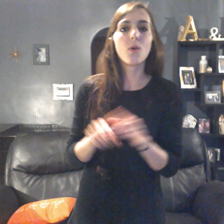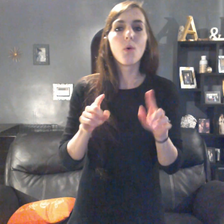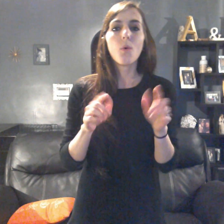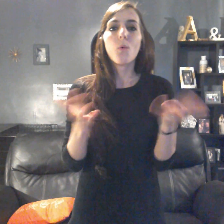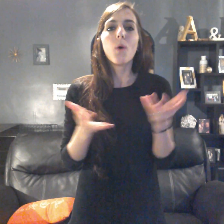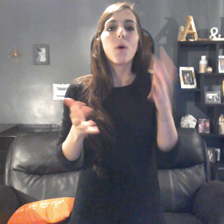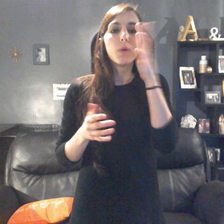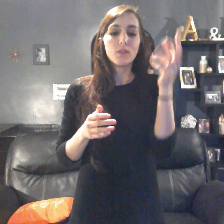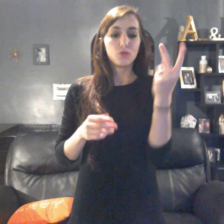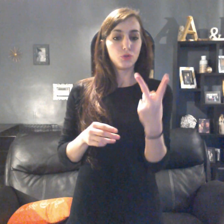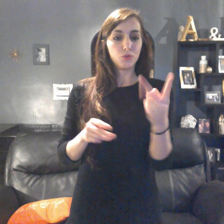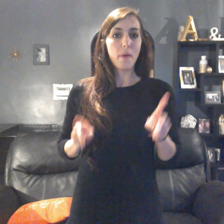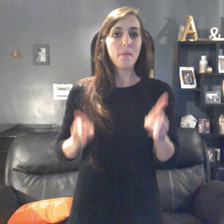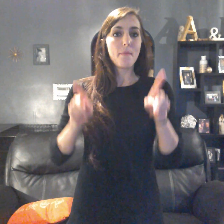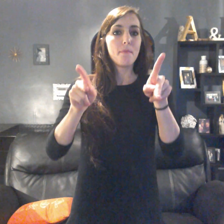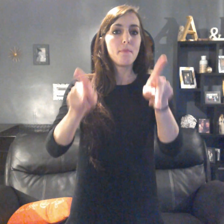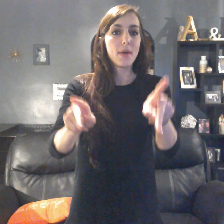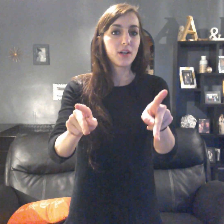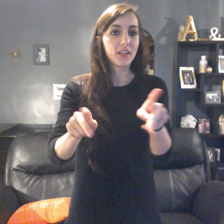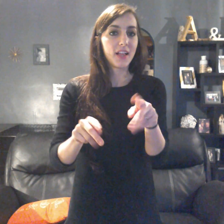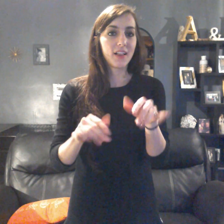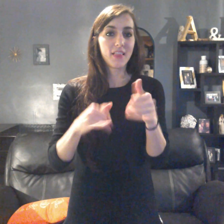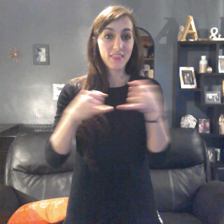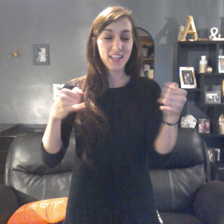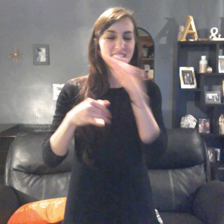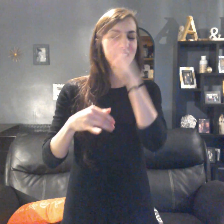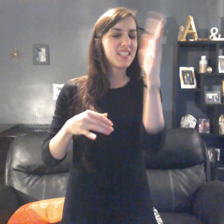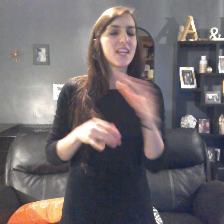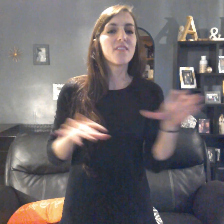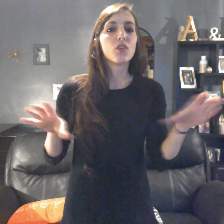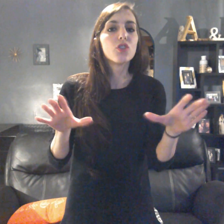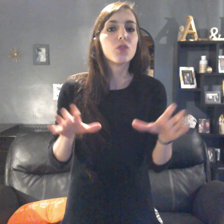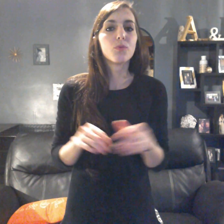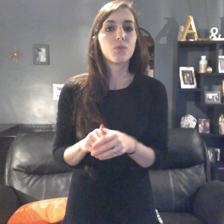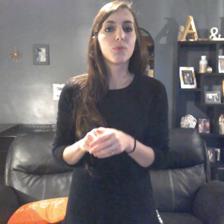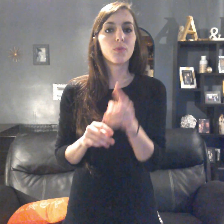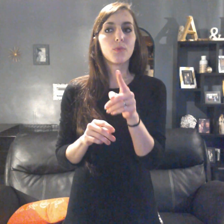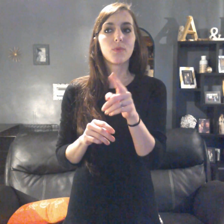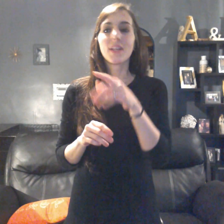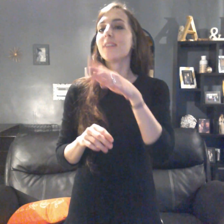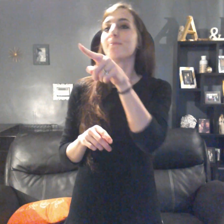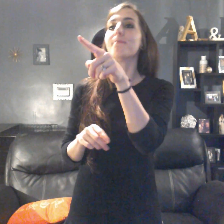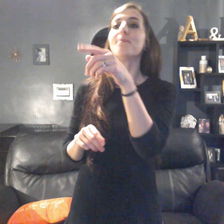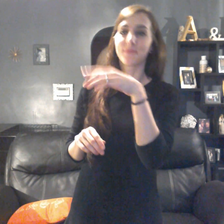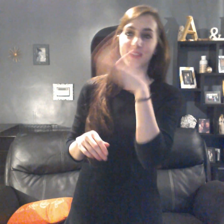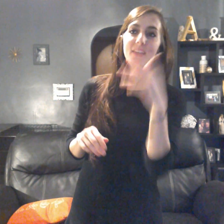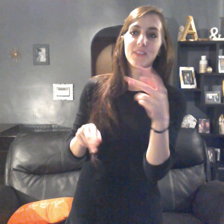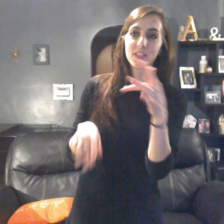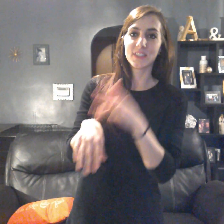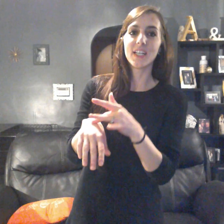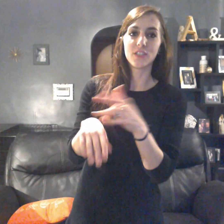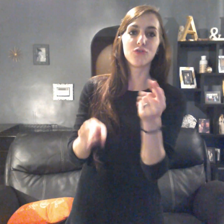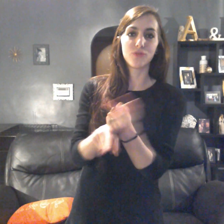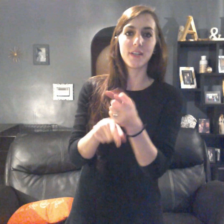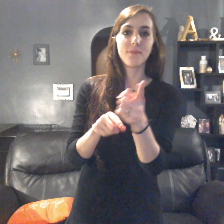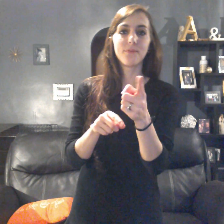Felicity? They're never going to touch, right? Take your hands and go along the back of your desk and go along the front of your desk and move it down. Are you going to ever touch